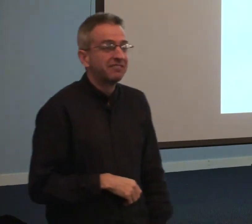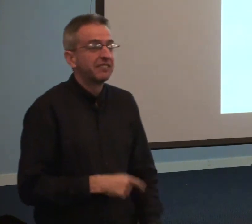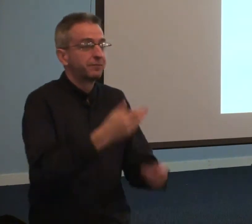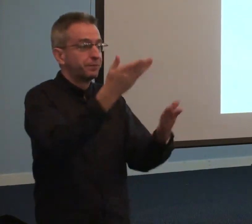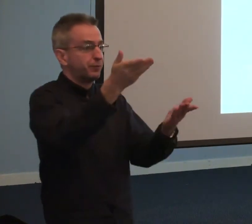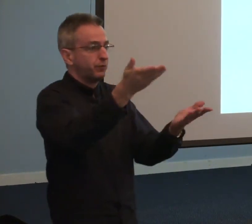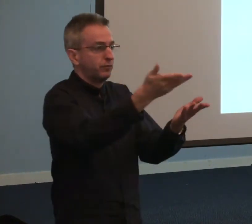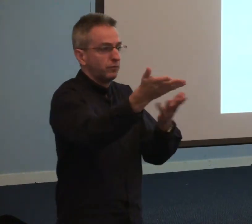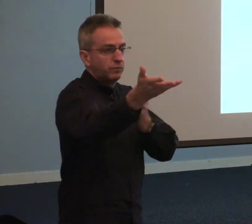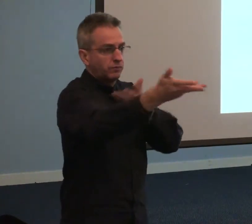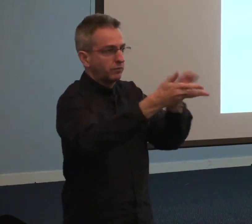you for your comment.